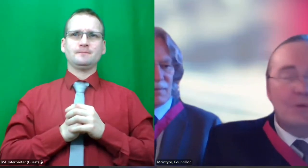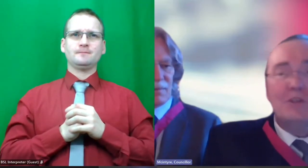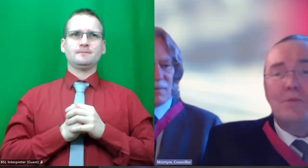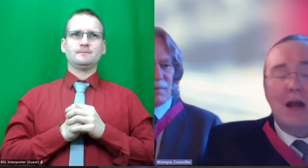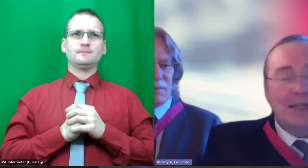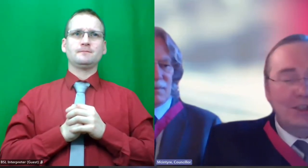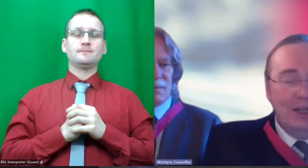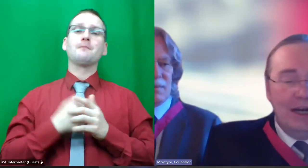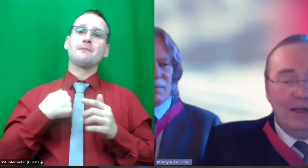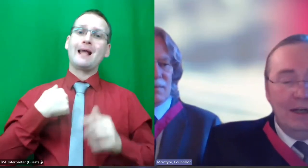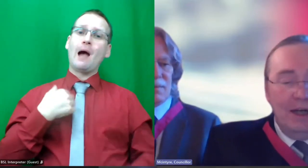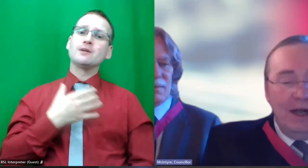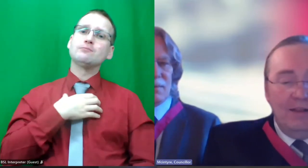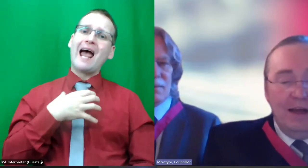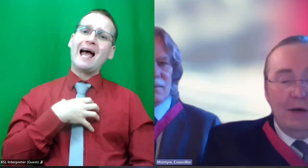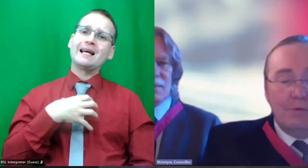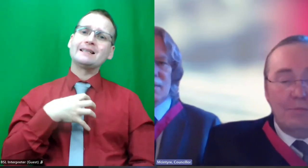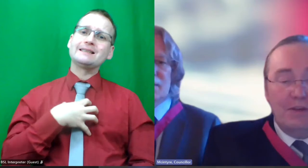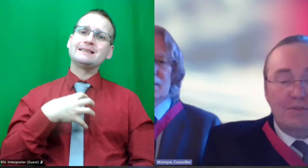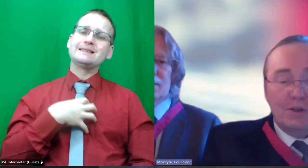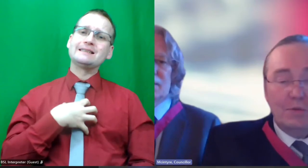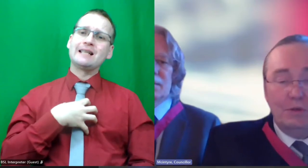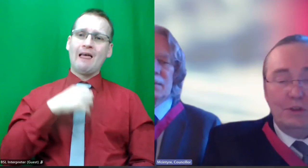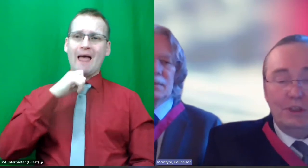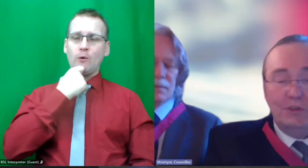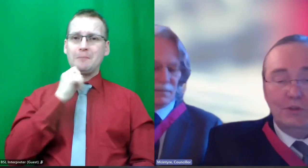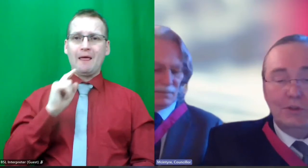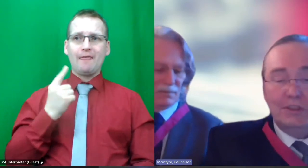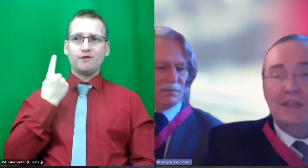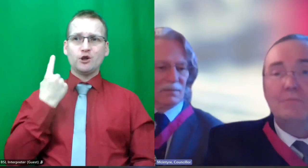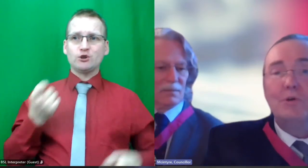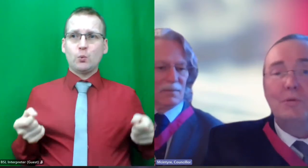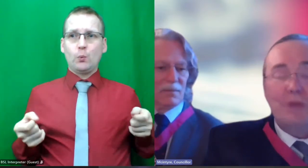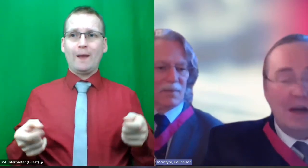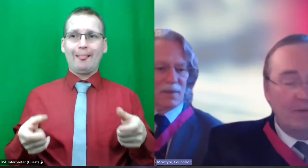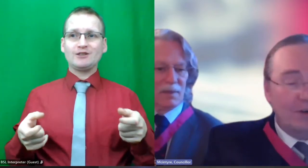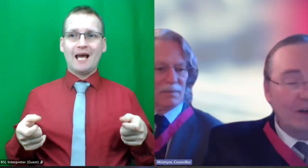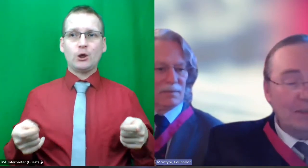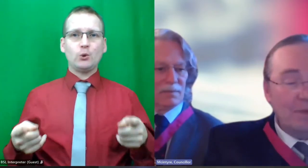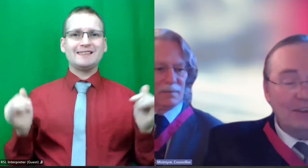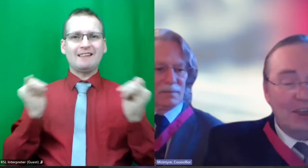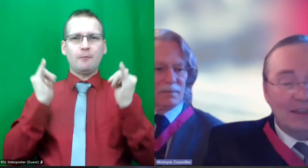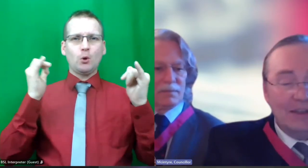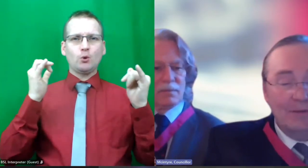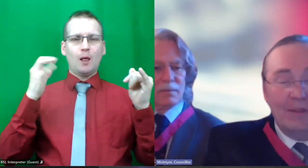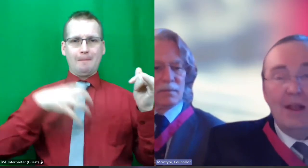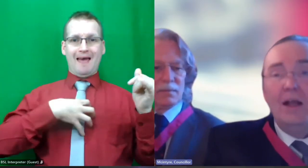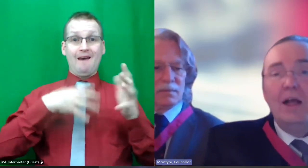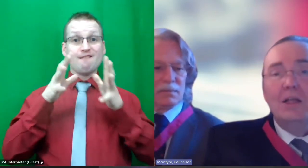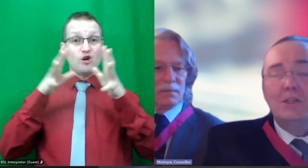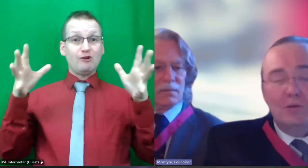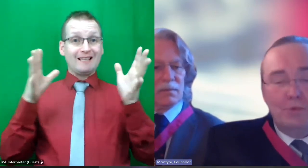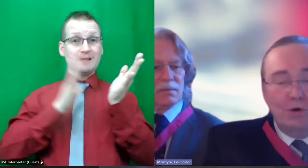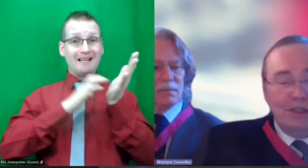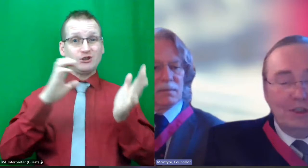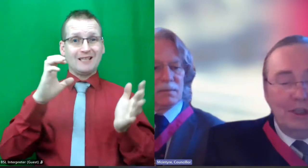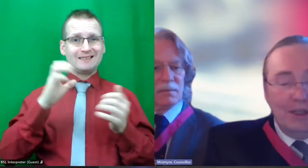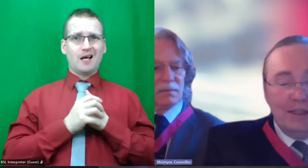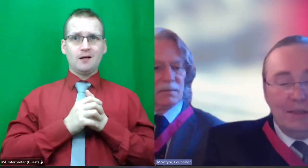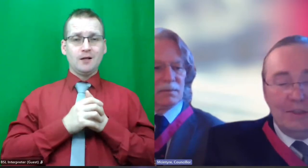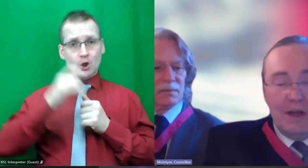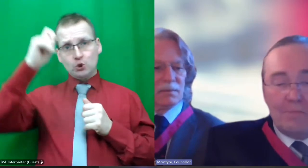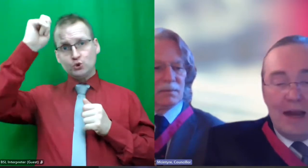I was surprised to learn that I would be the first wheelchair-using ceremonial mayor for Greater Manchester. Stockport